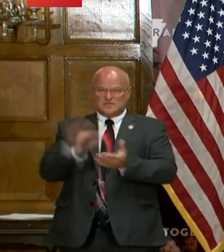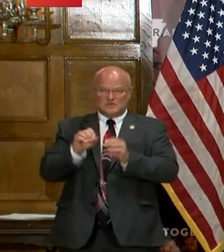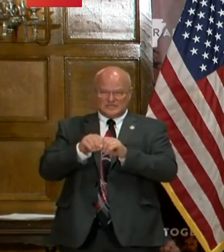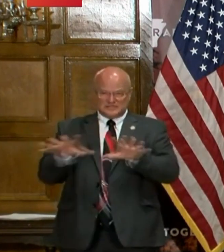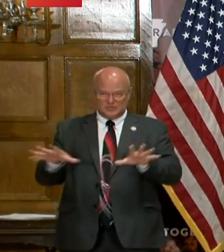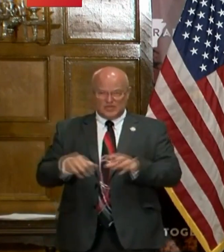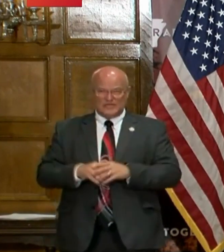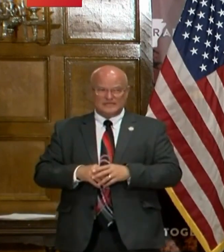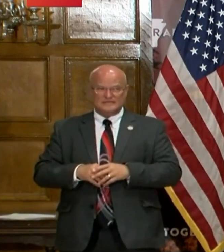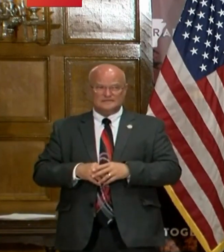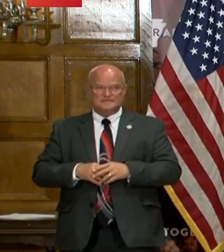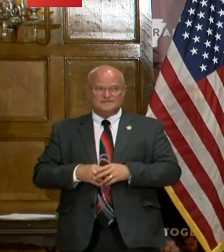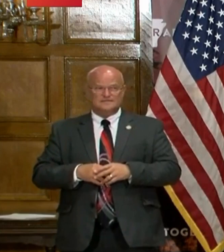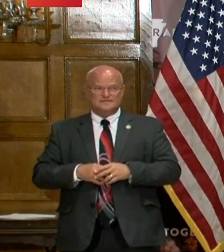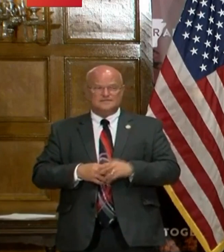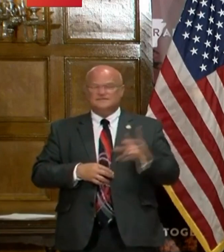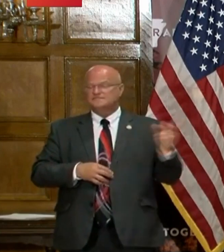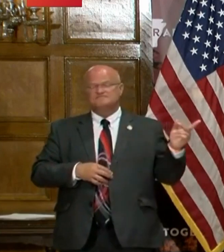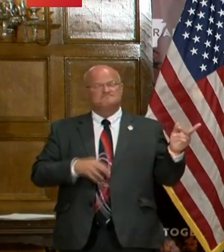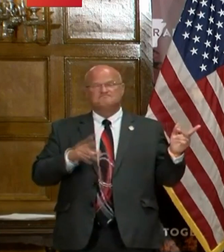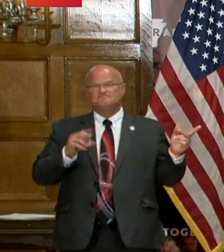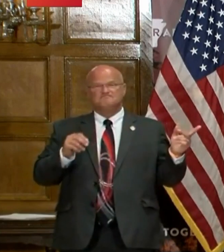try to minimize the spread?